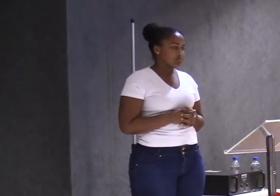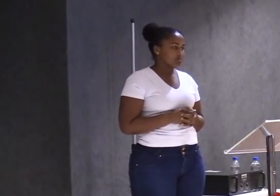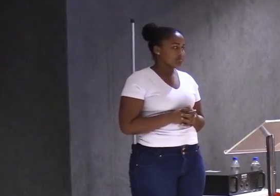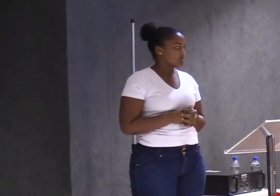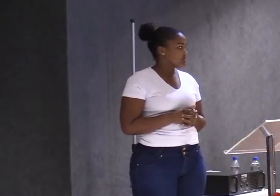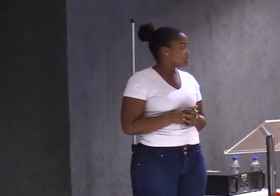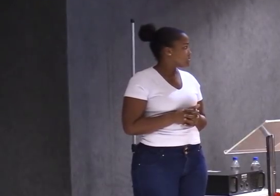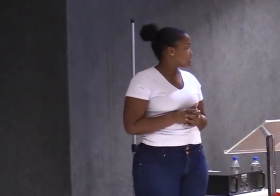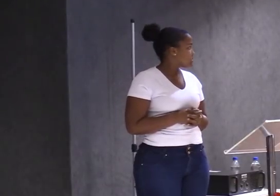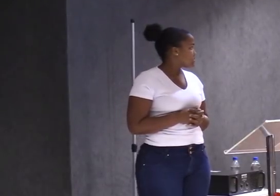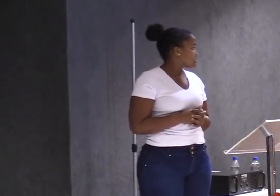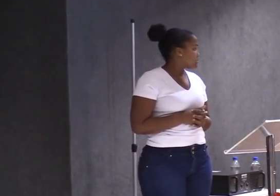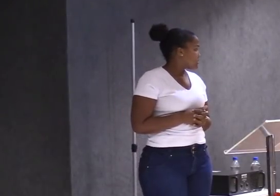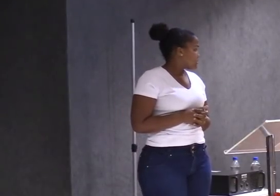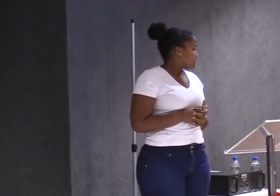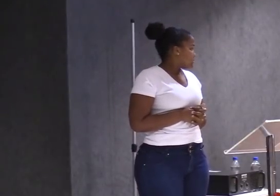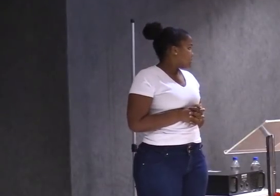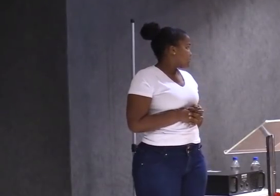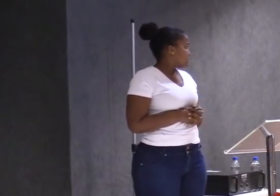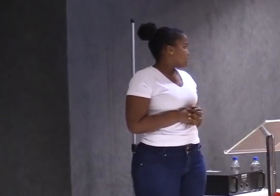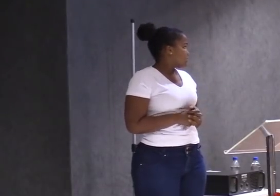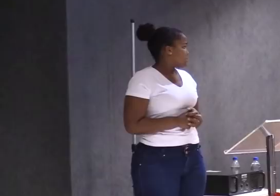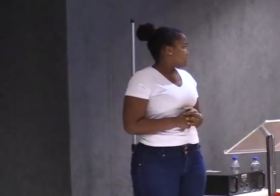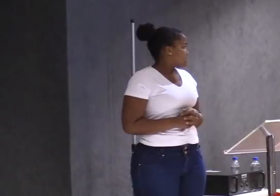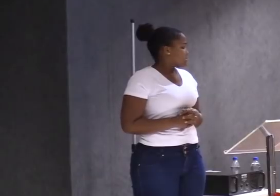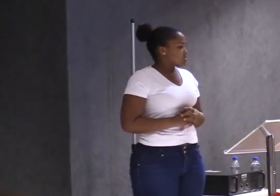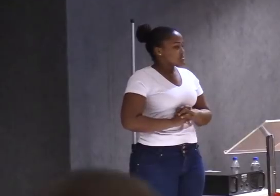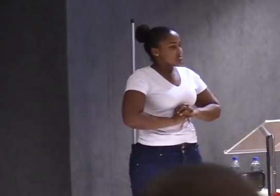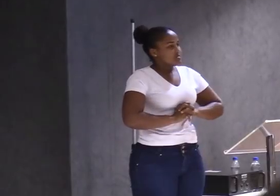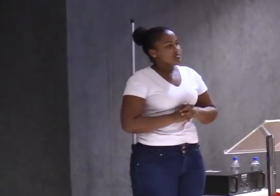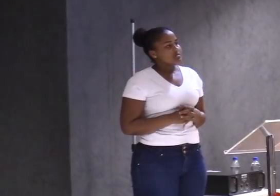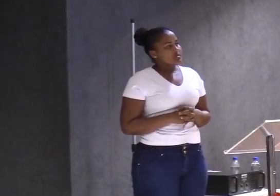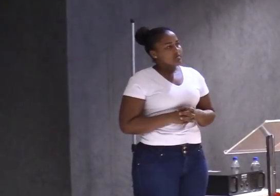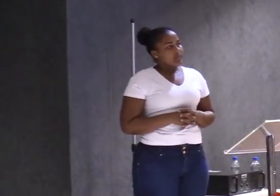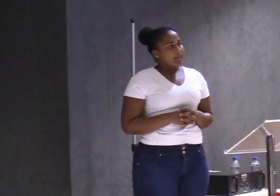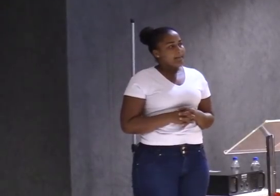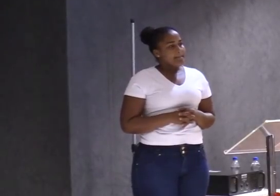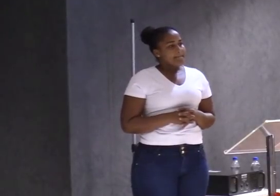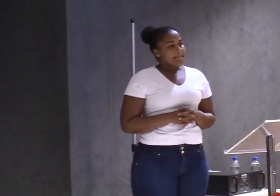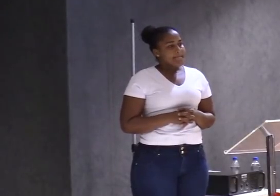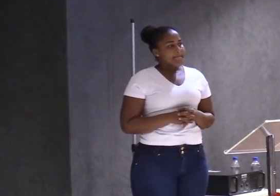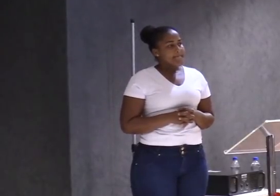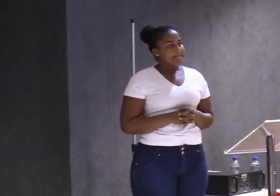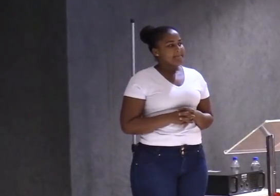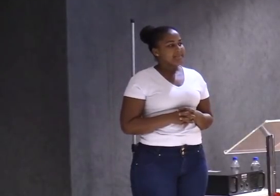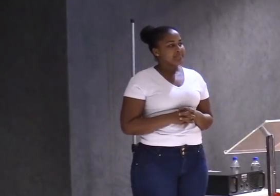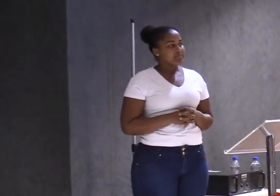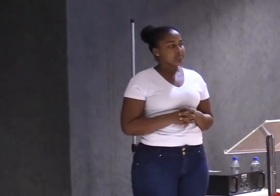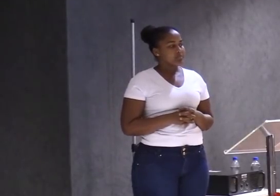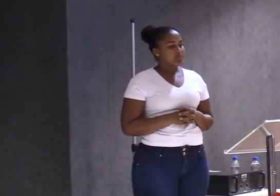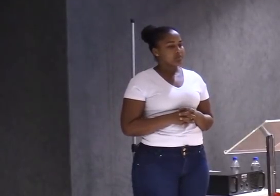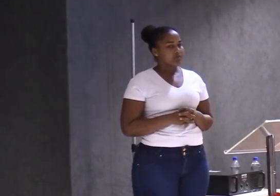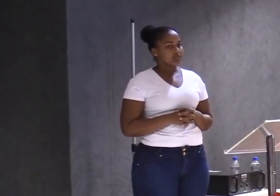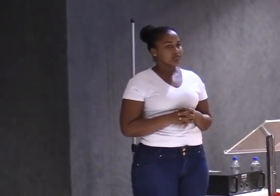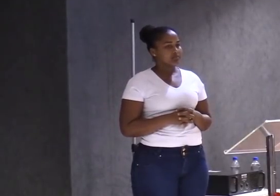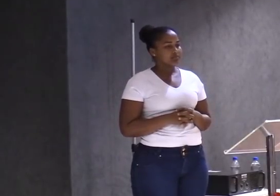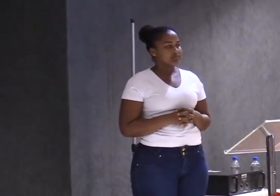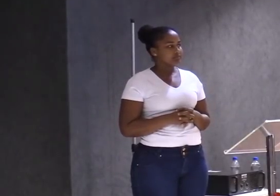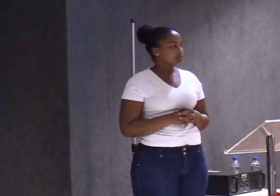So these are our alumni from these teacher education programs we have implemented in our